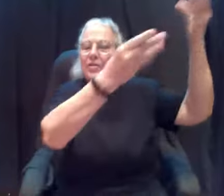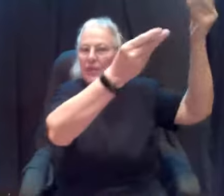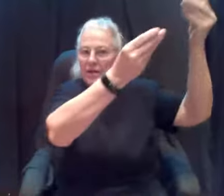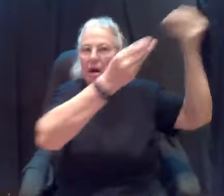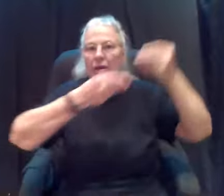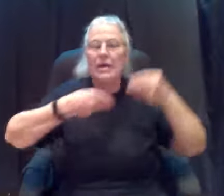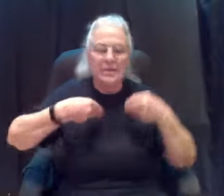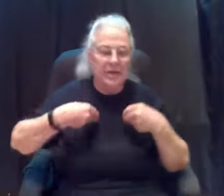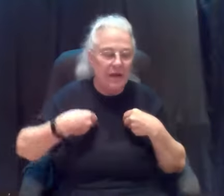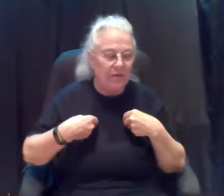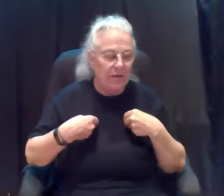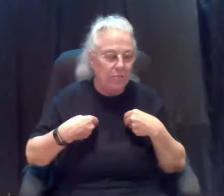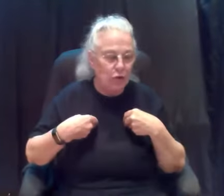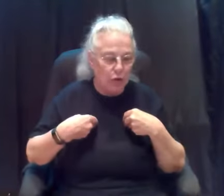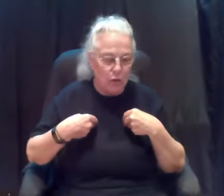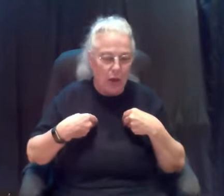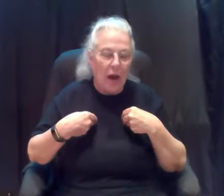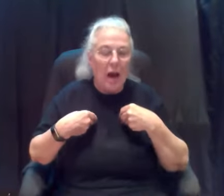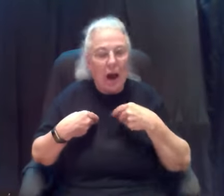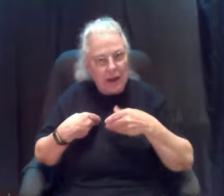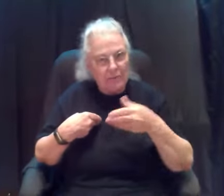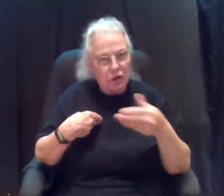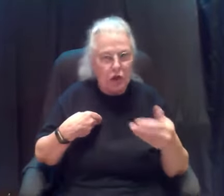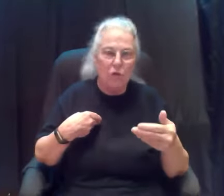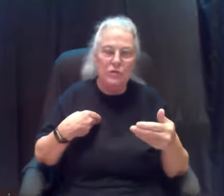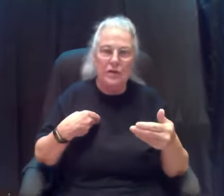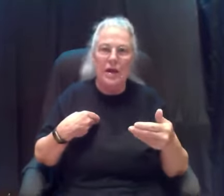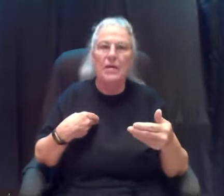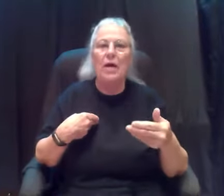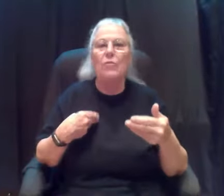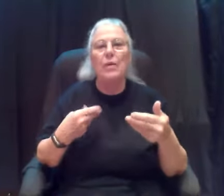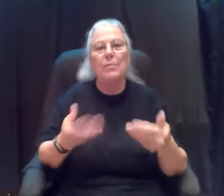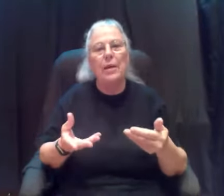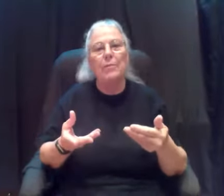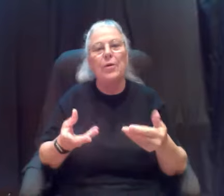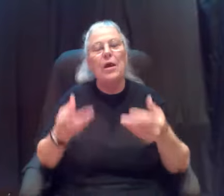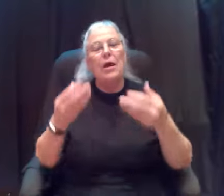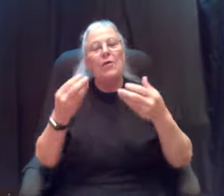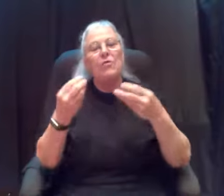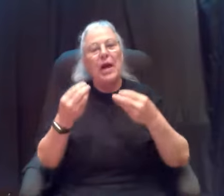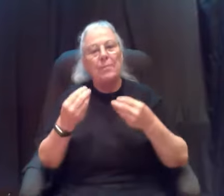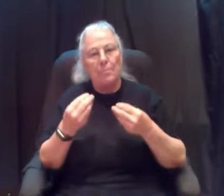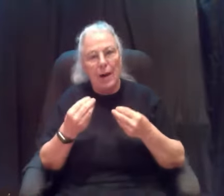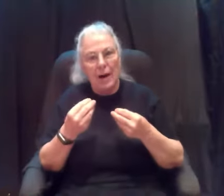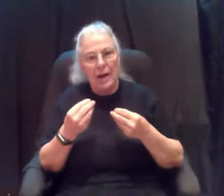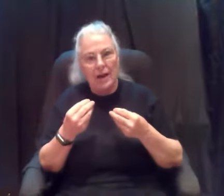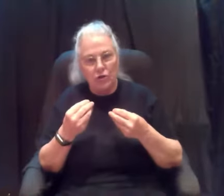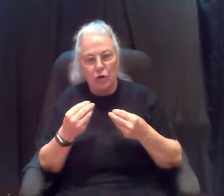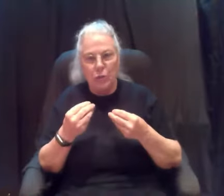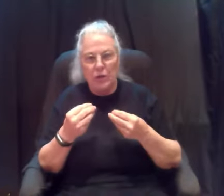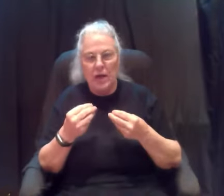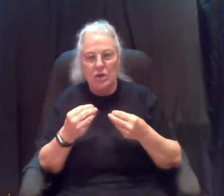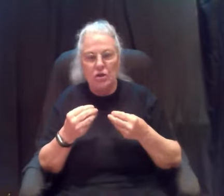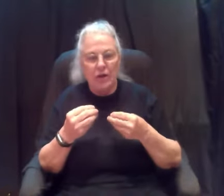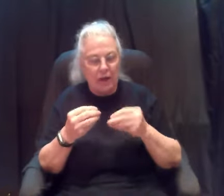That God is giving them to you. I have chosen that. Now remember, that my interpretation, if